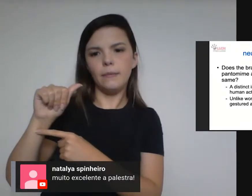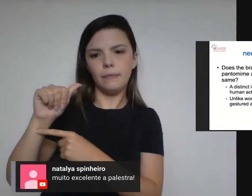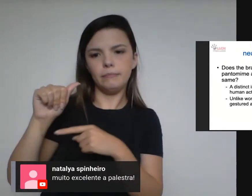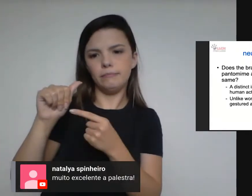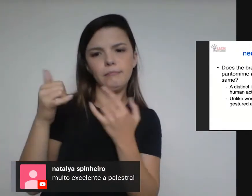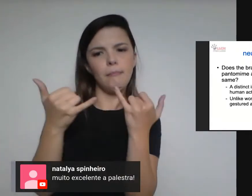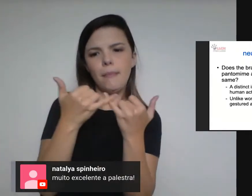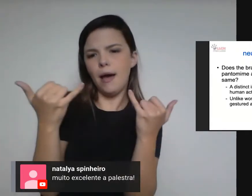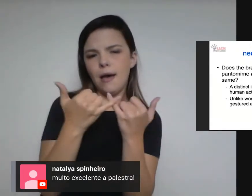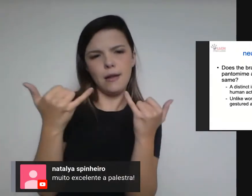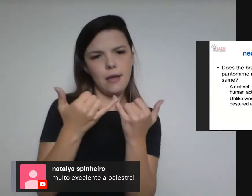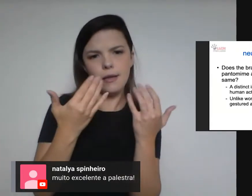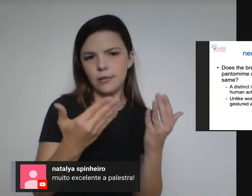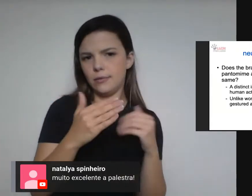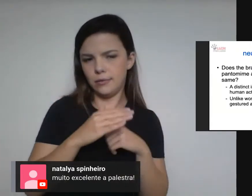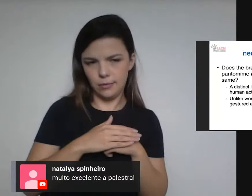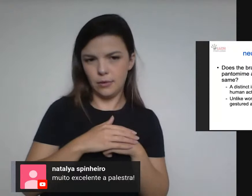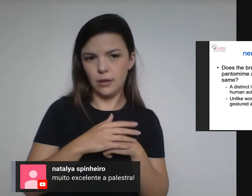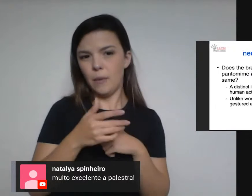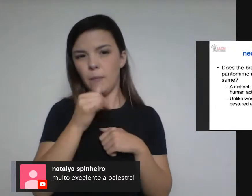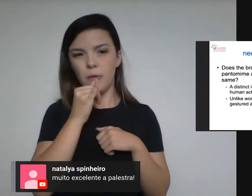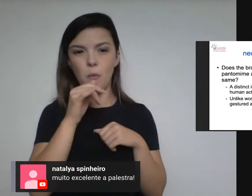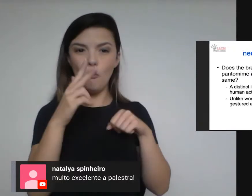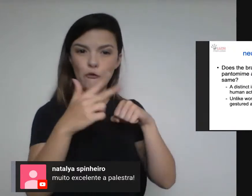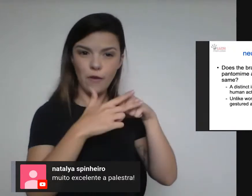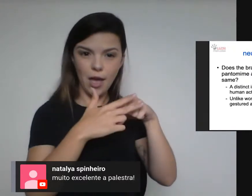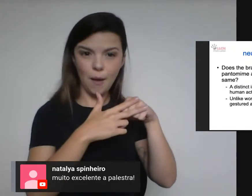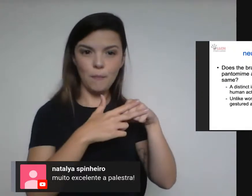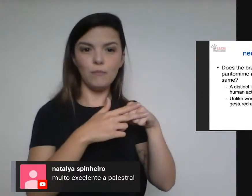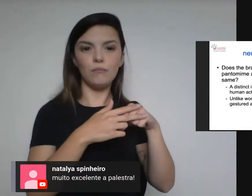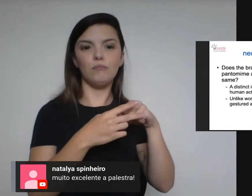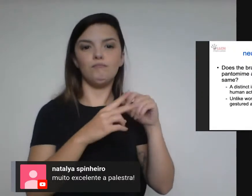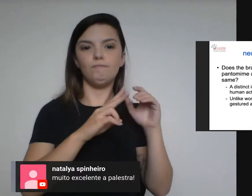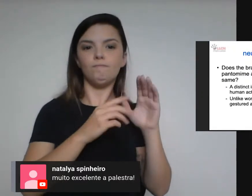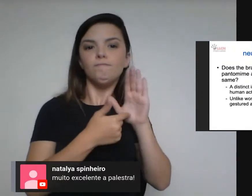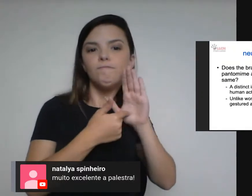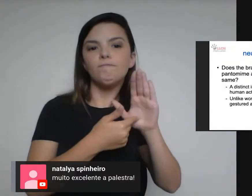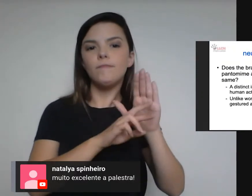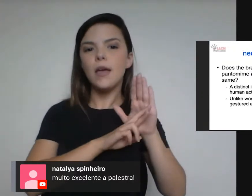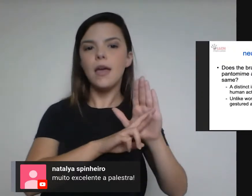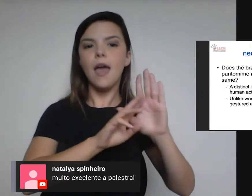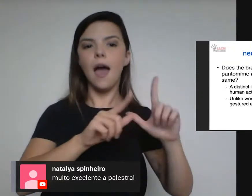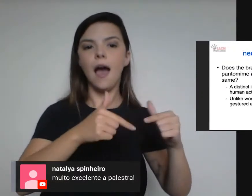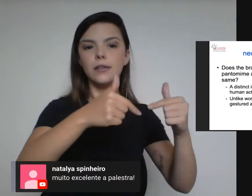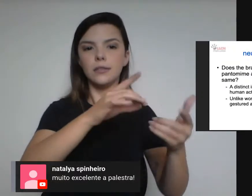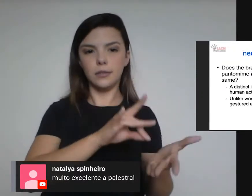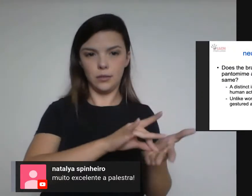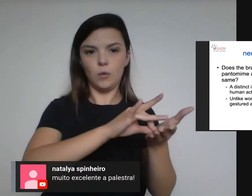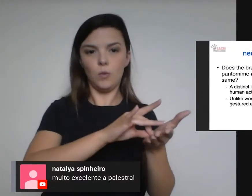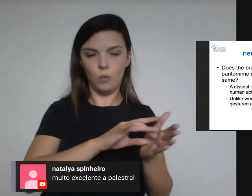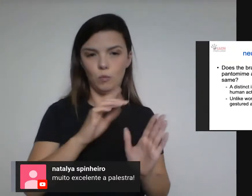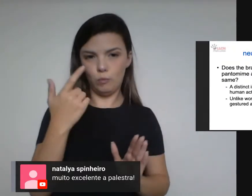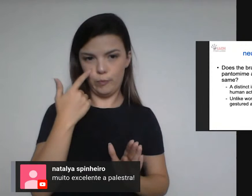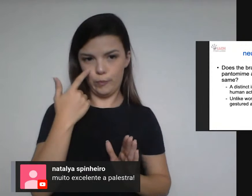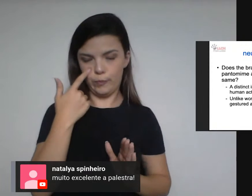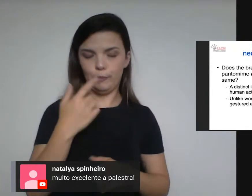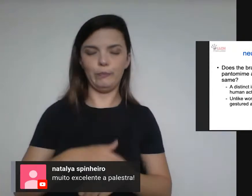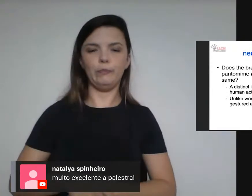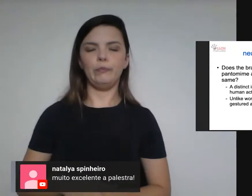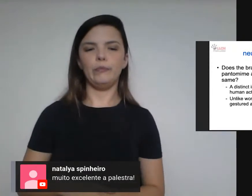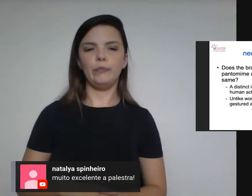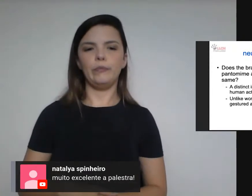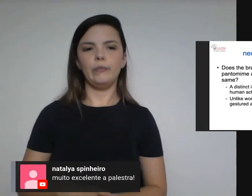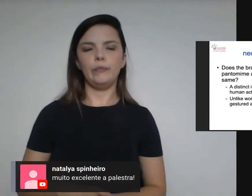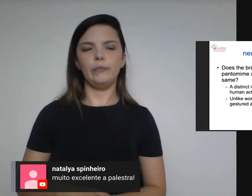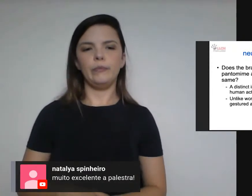a possible distinct interface between language and human action for sign languages because you have this overlap in form.